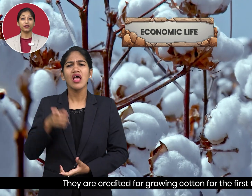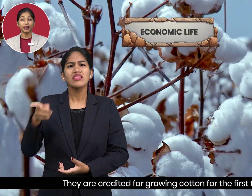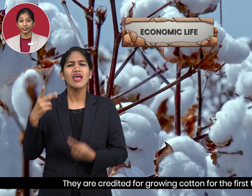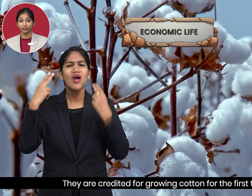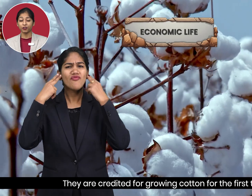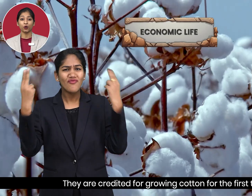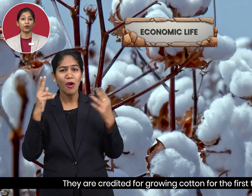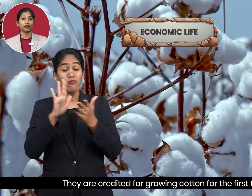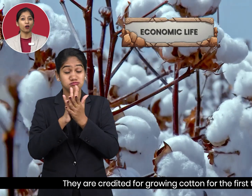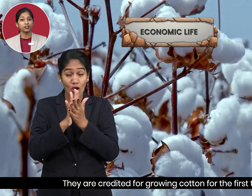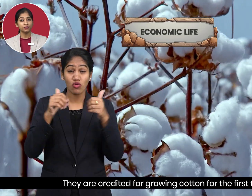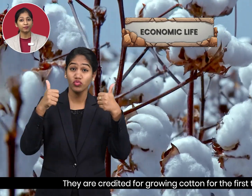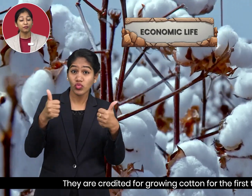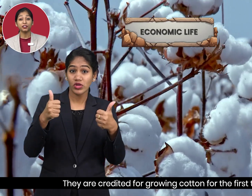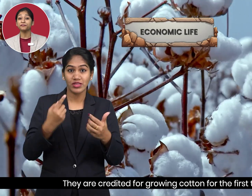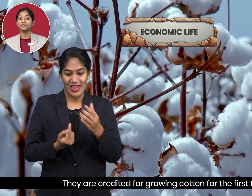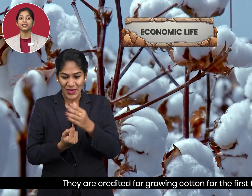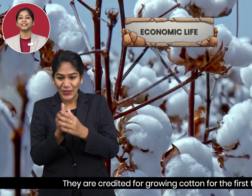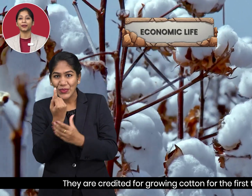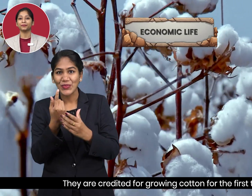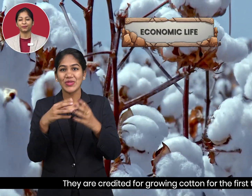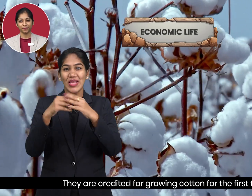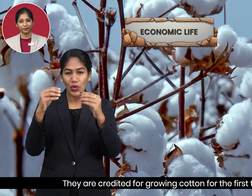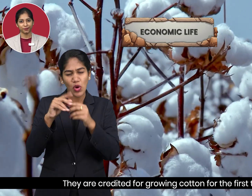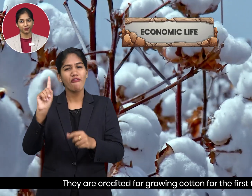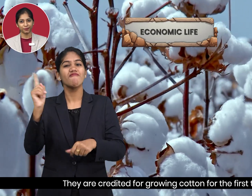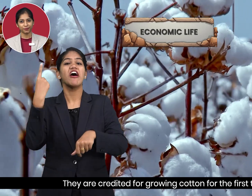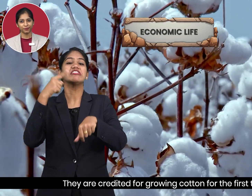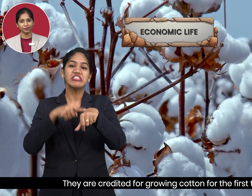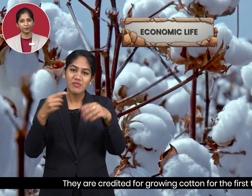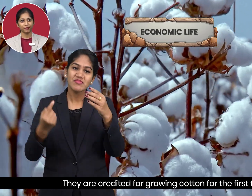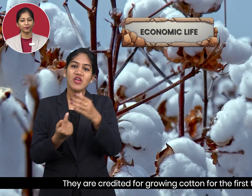They are credited for growing cotton for the first time.